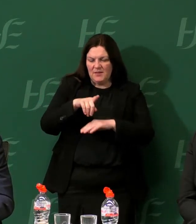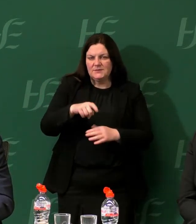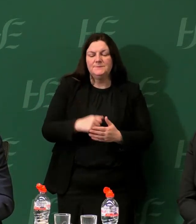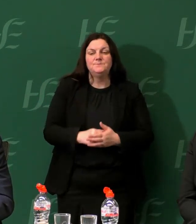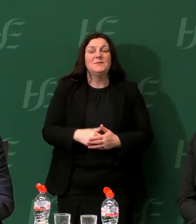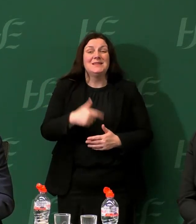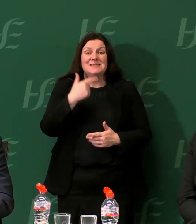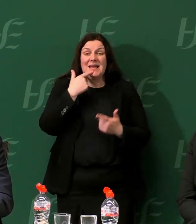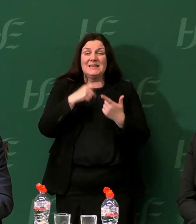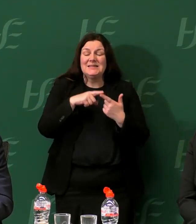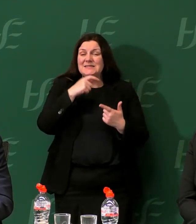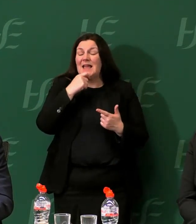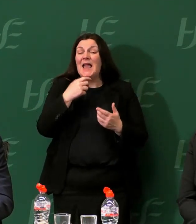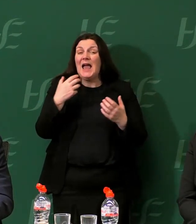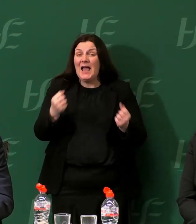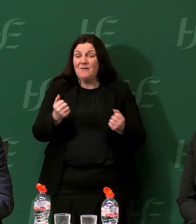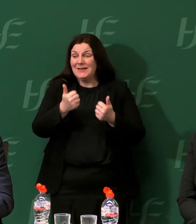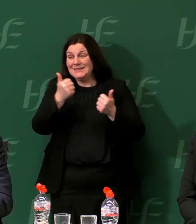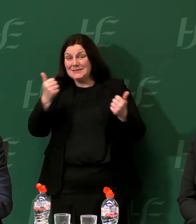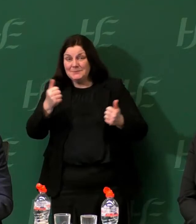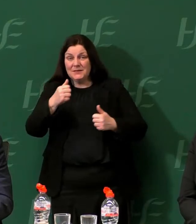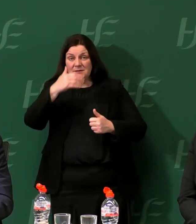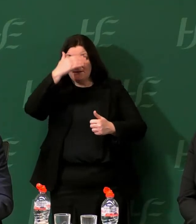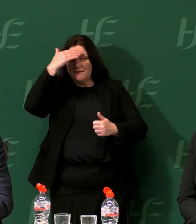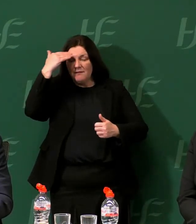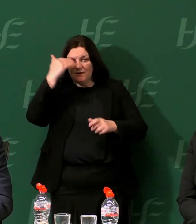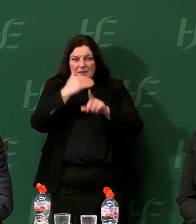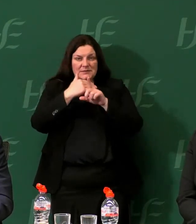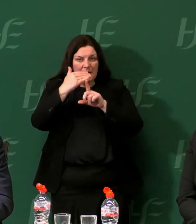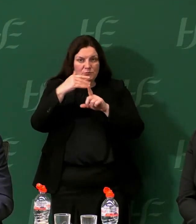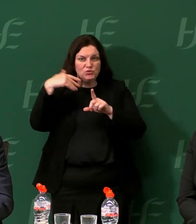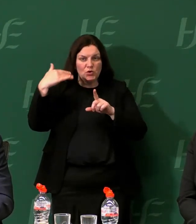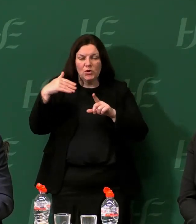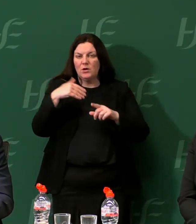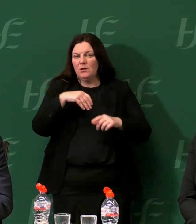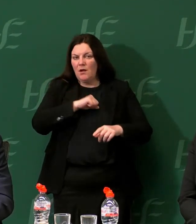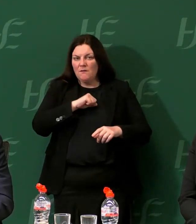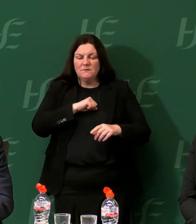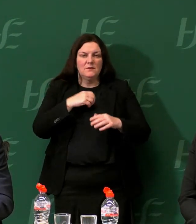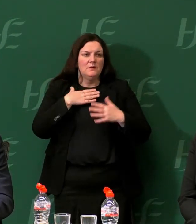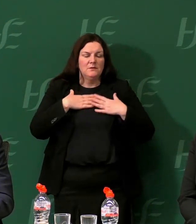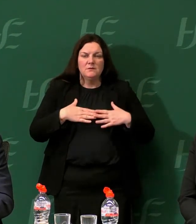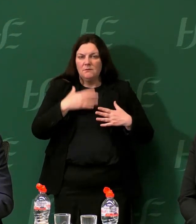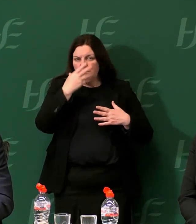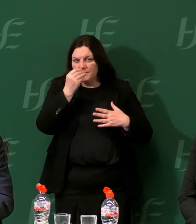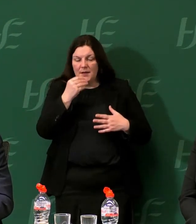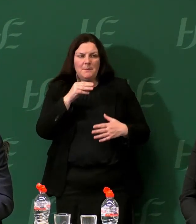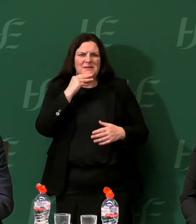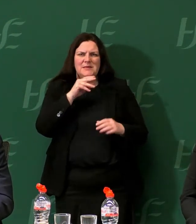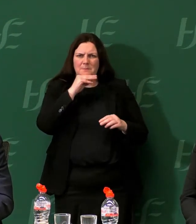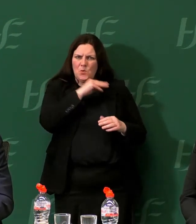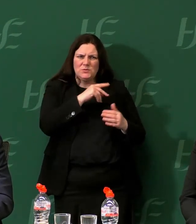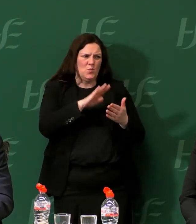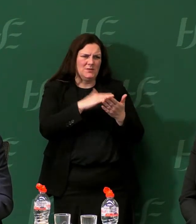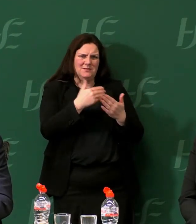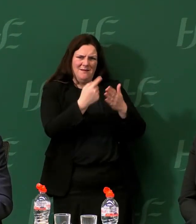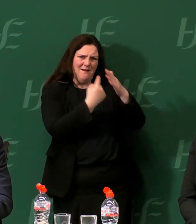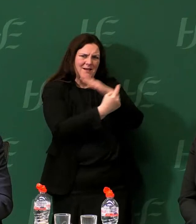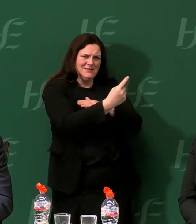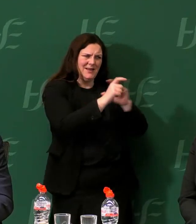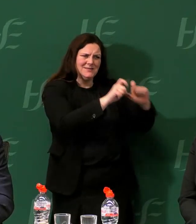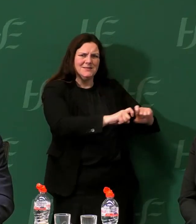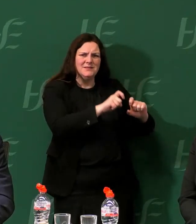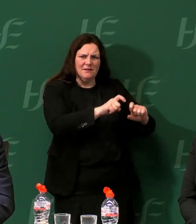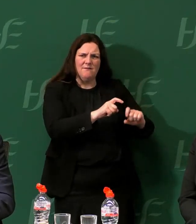are symptomatic and you're awaiting your test, it's really important that you isolate and you isolate to at least 48 hours after